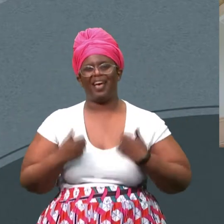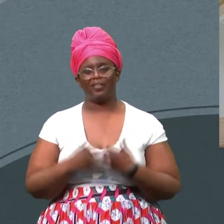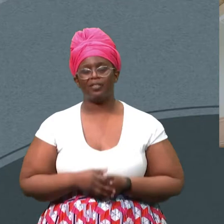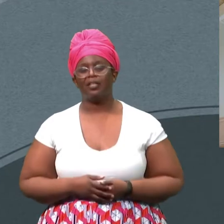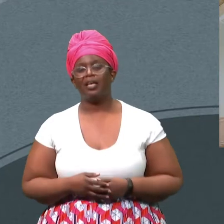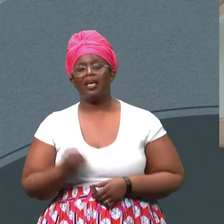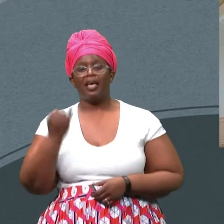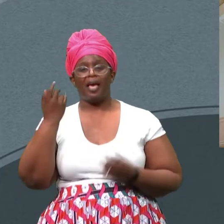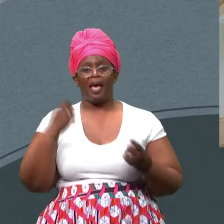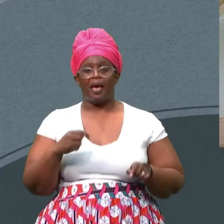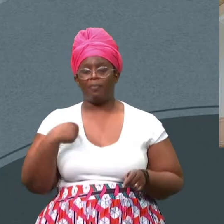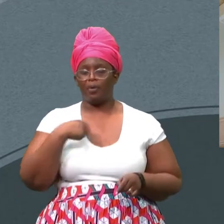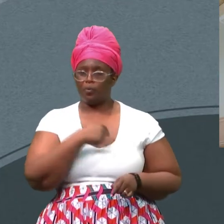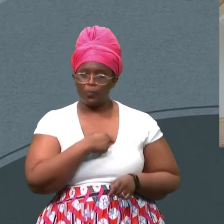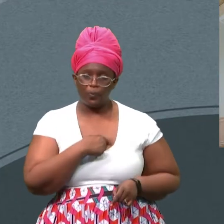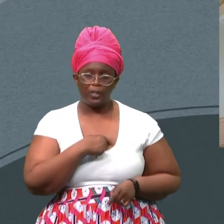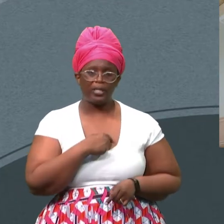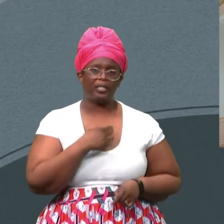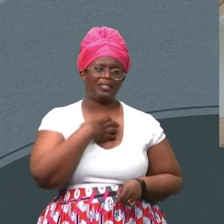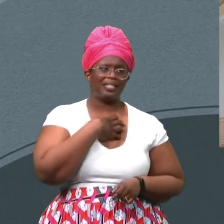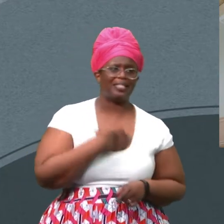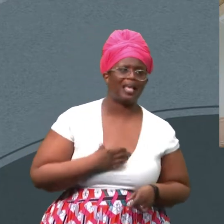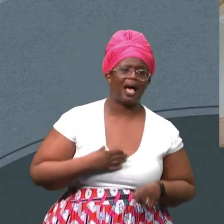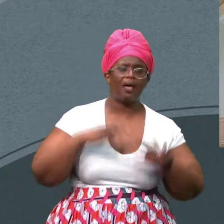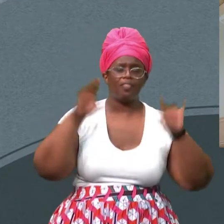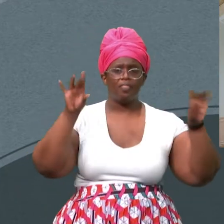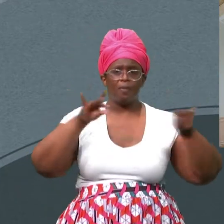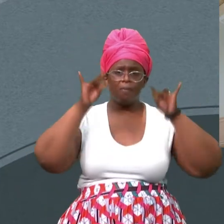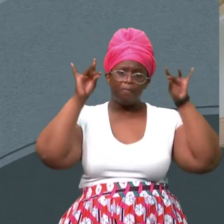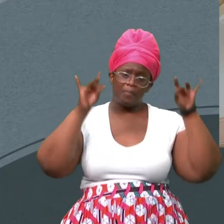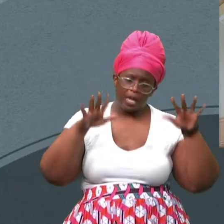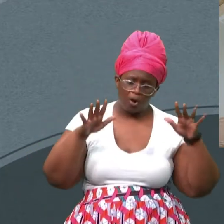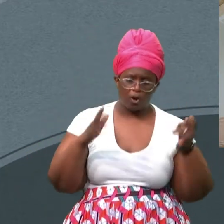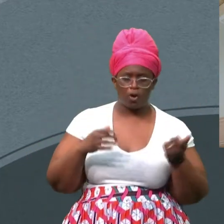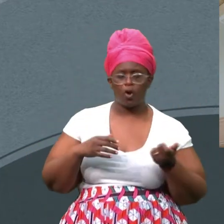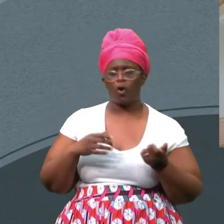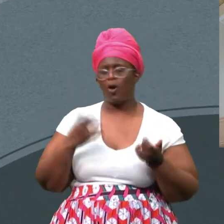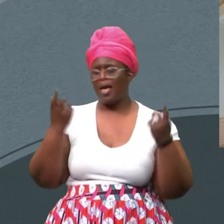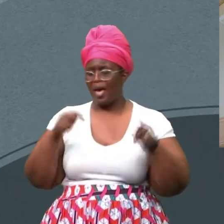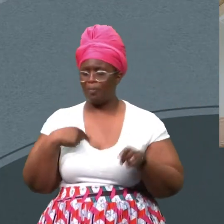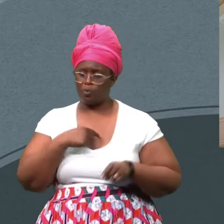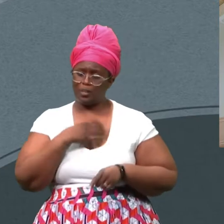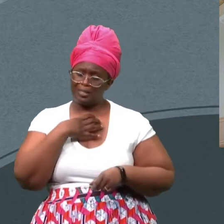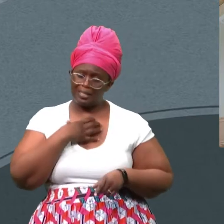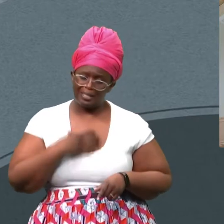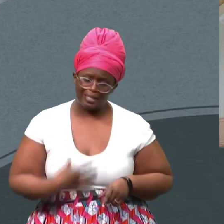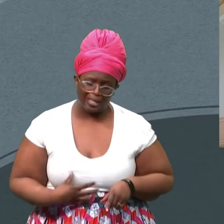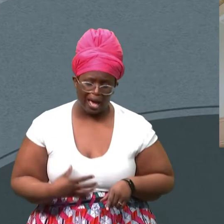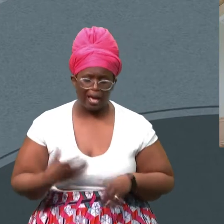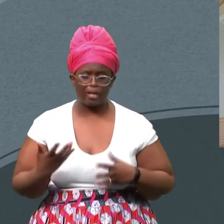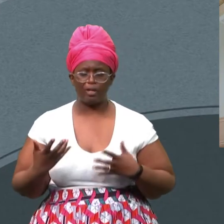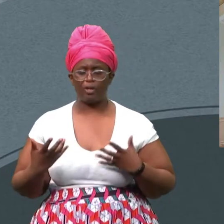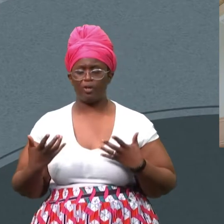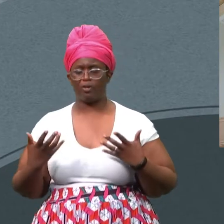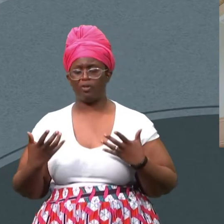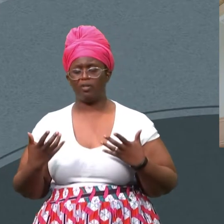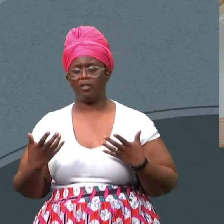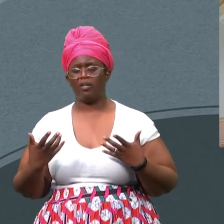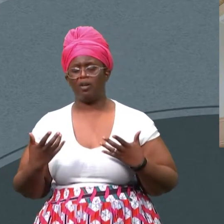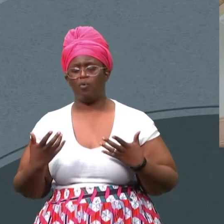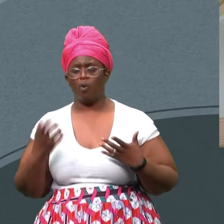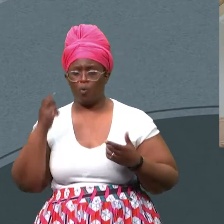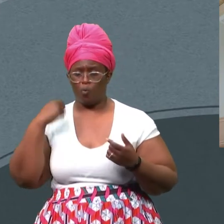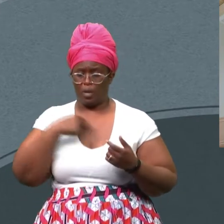hunger for the miracle that we have sought, when we hunger God for that which we really, really want God to